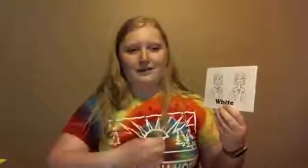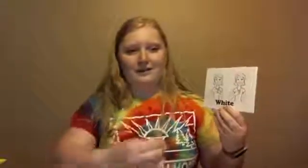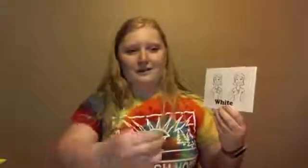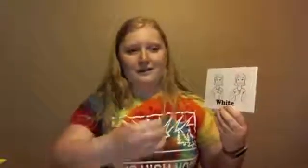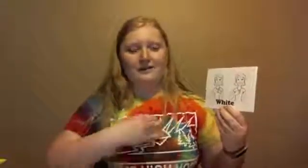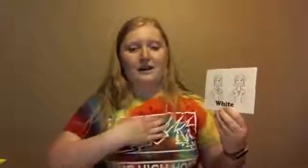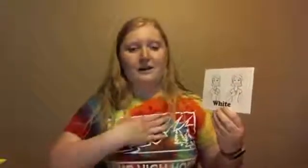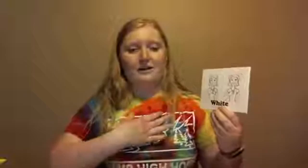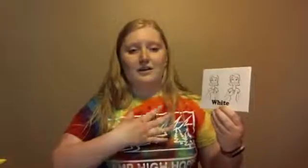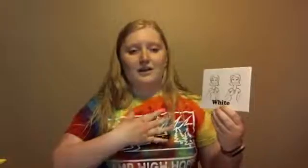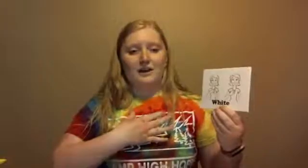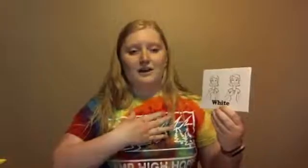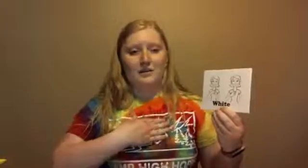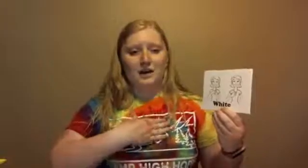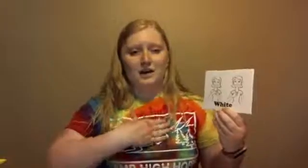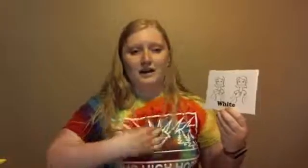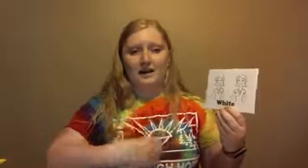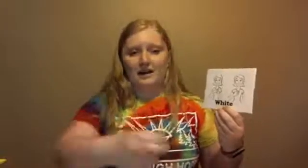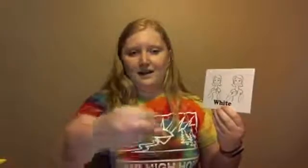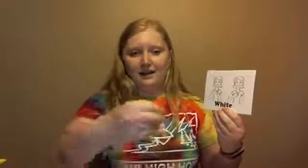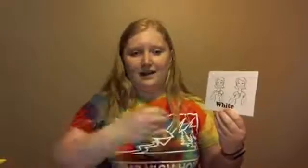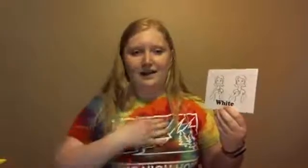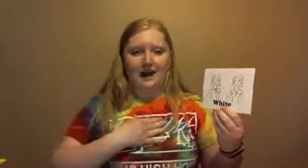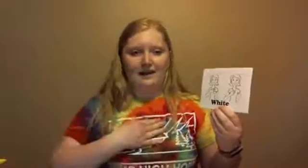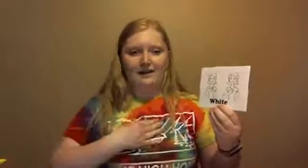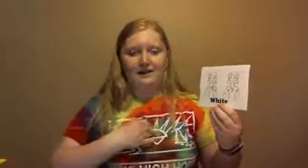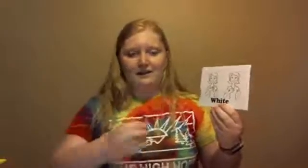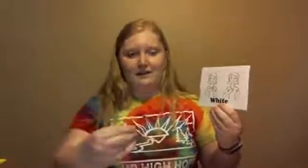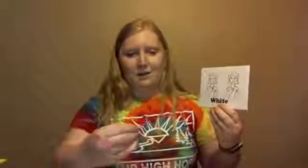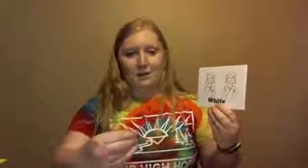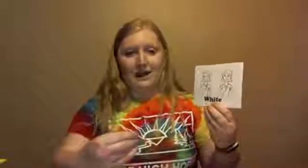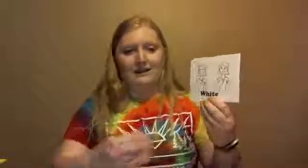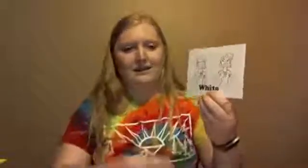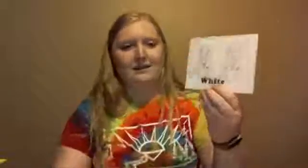So start with your fingers apart and then go like that. So white.